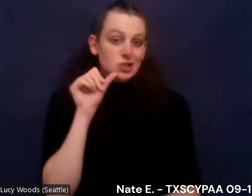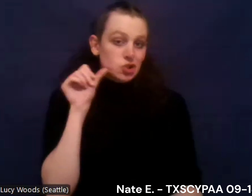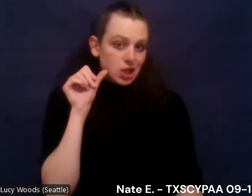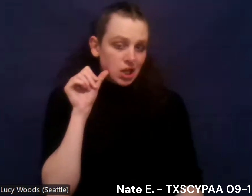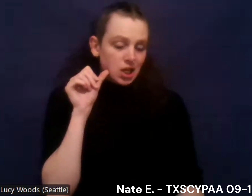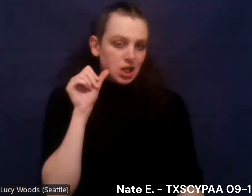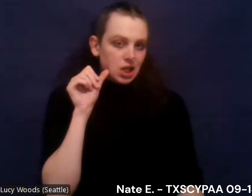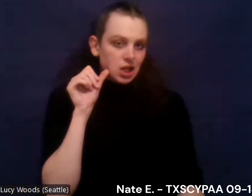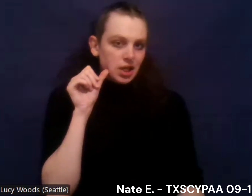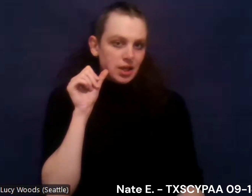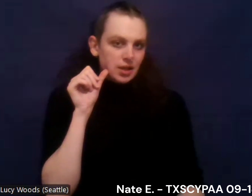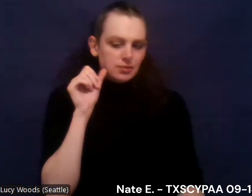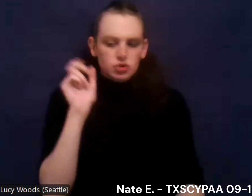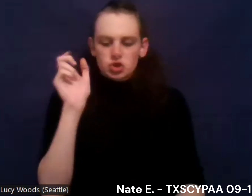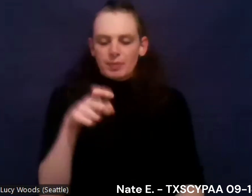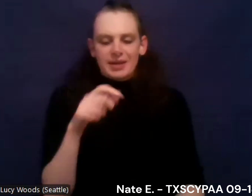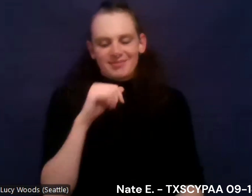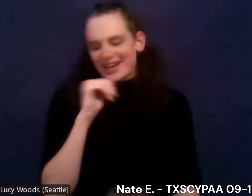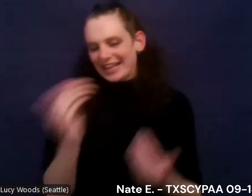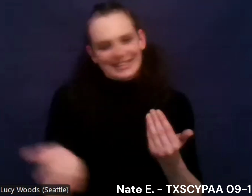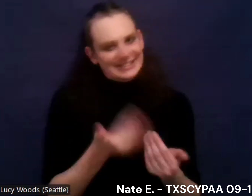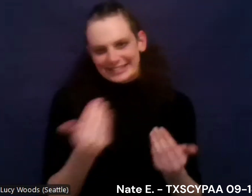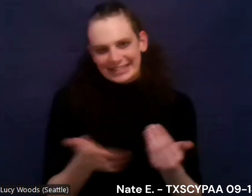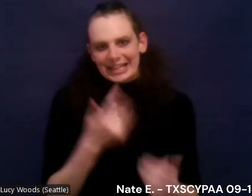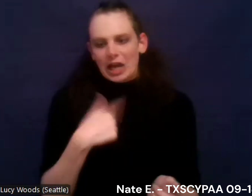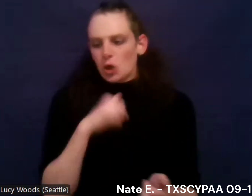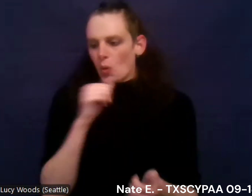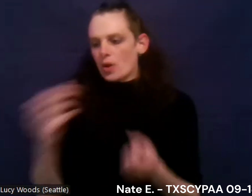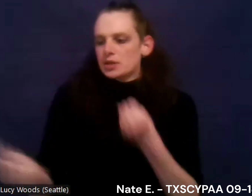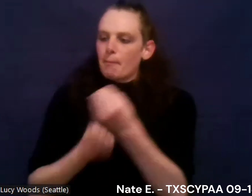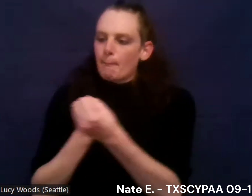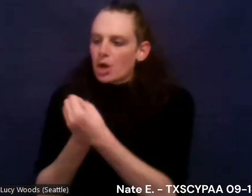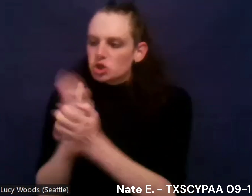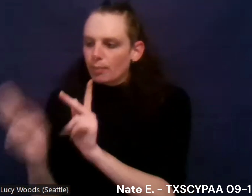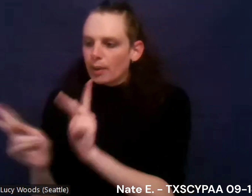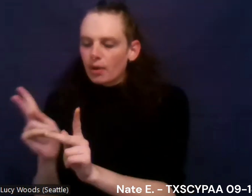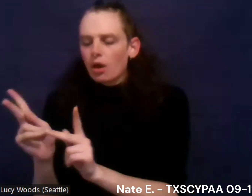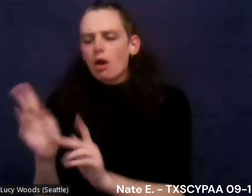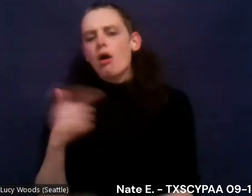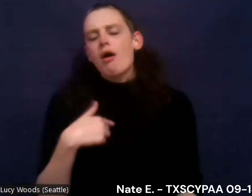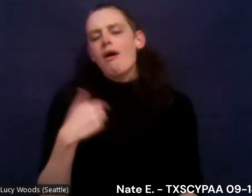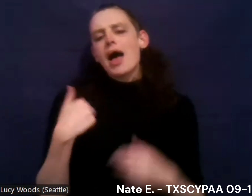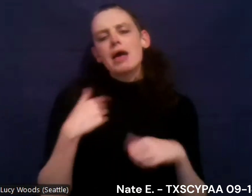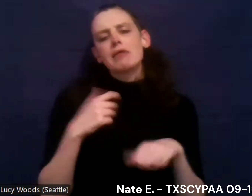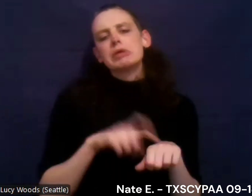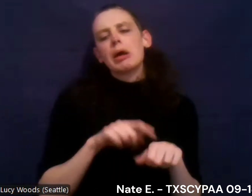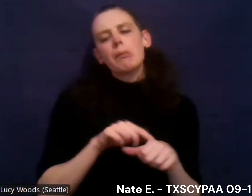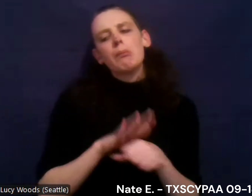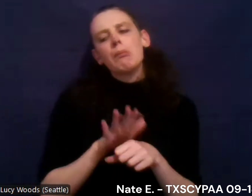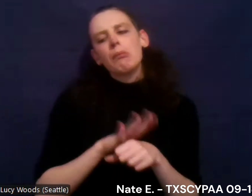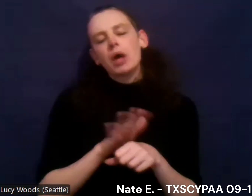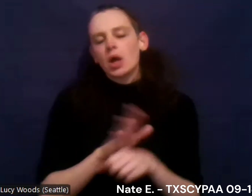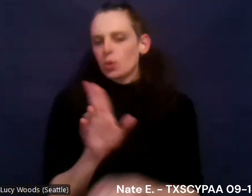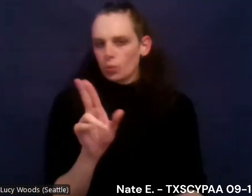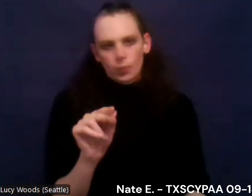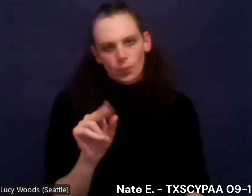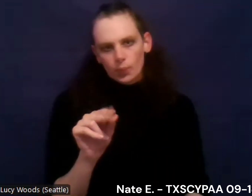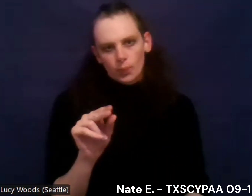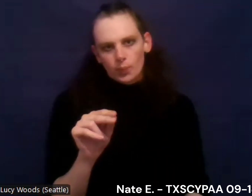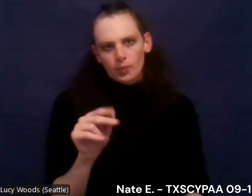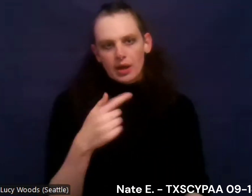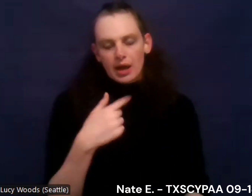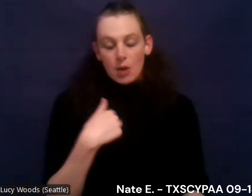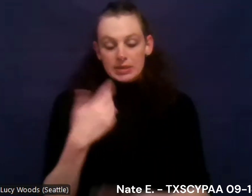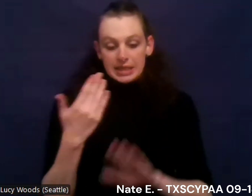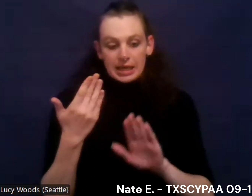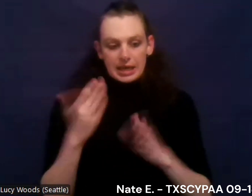supposed to be inconvenient. This is not, I don't sponsor people whenever I could make a little time for, no, I was dying of